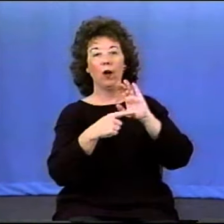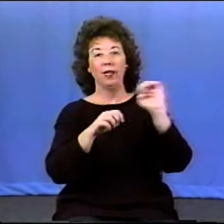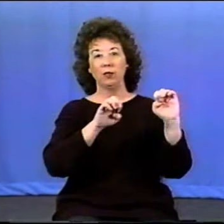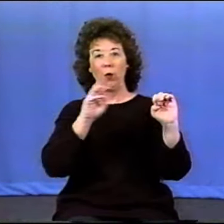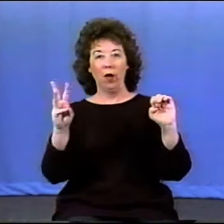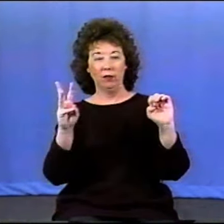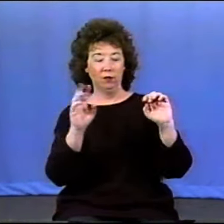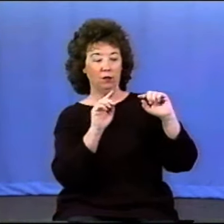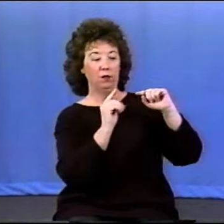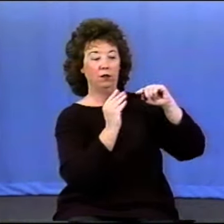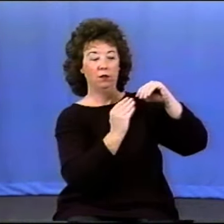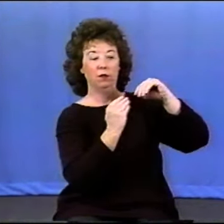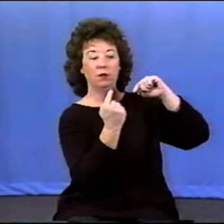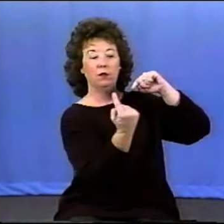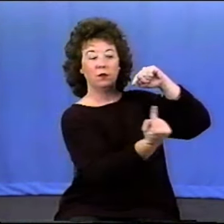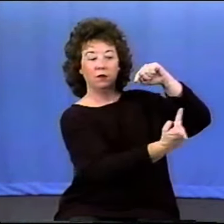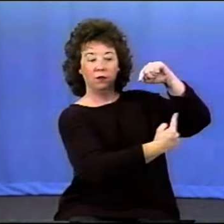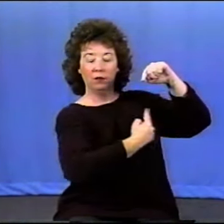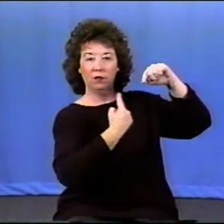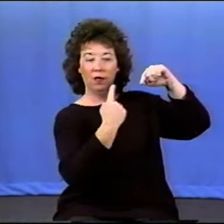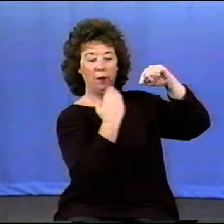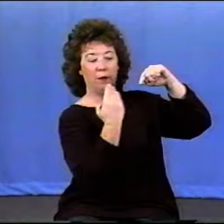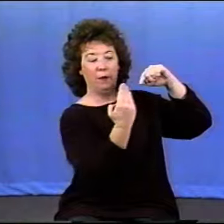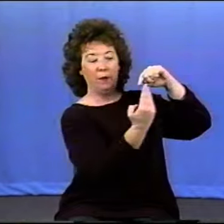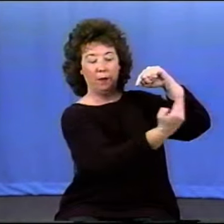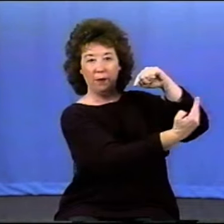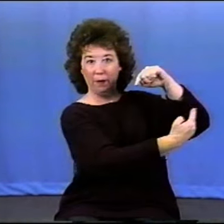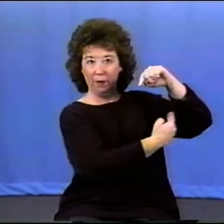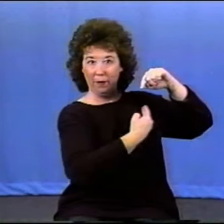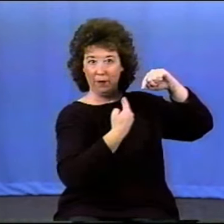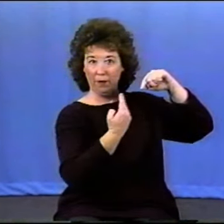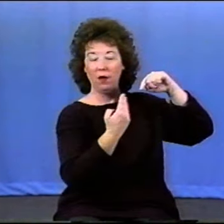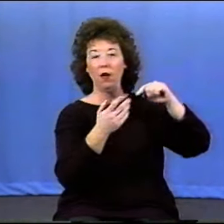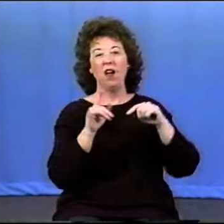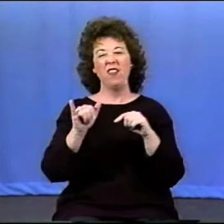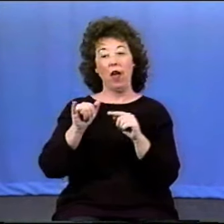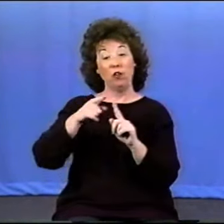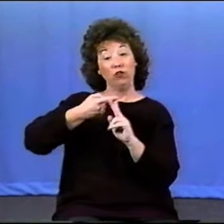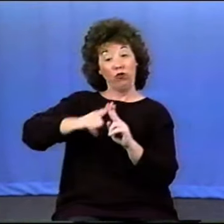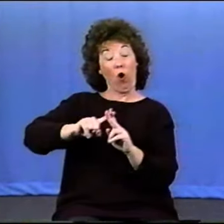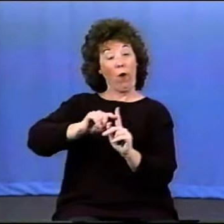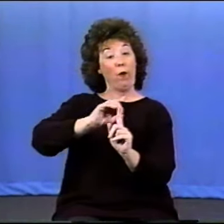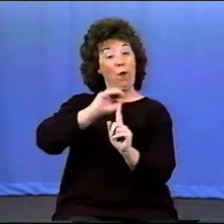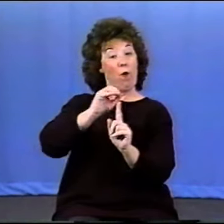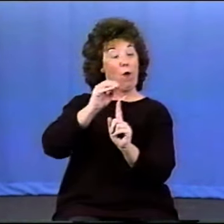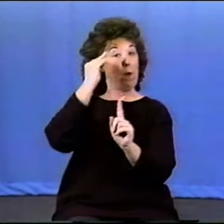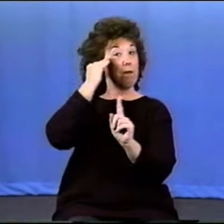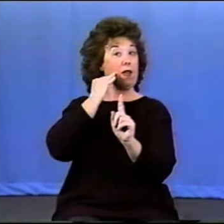meridian that runs through London. Los Angeles is